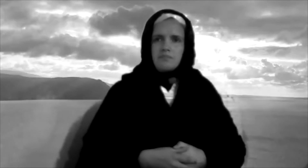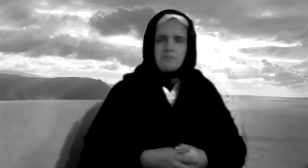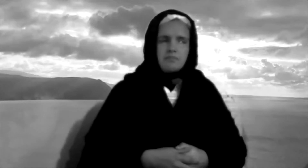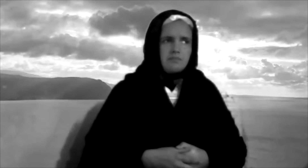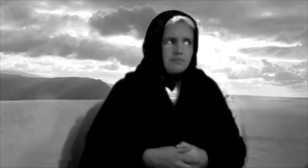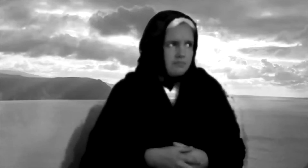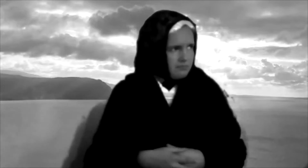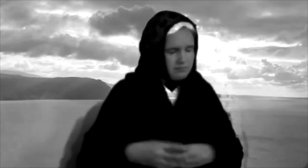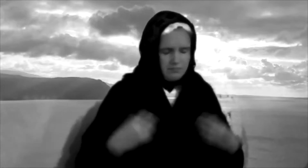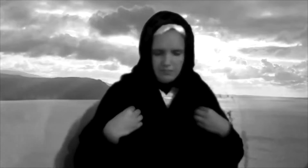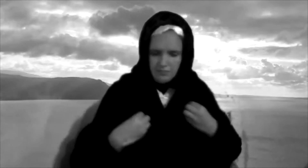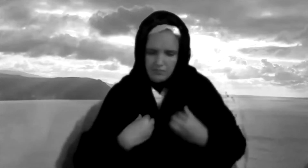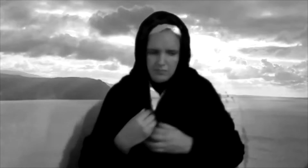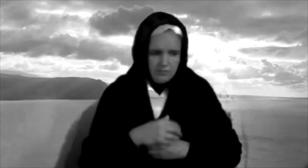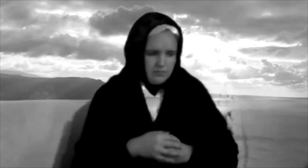I don't understand.